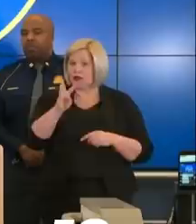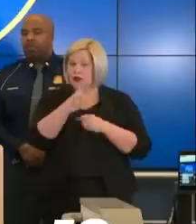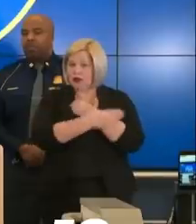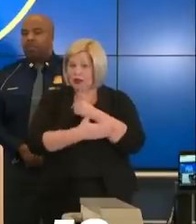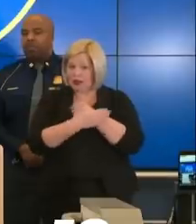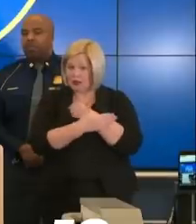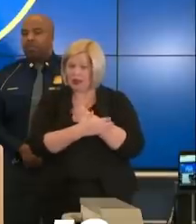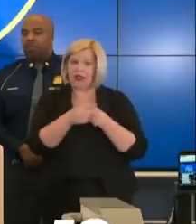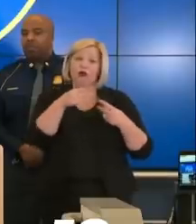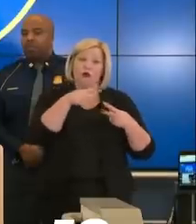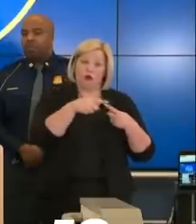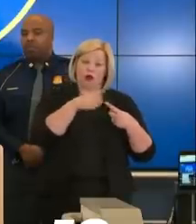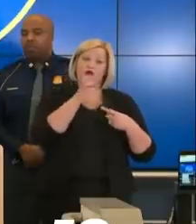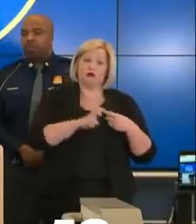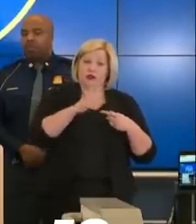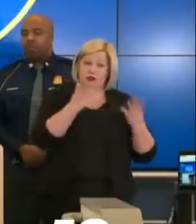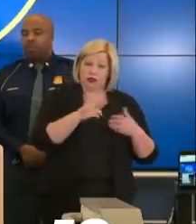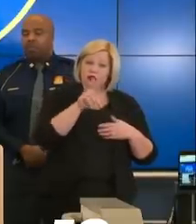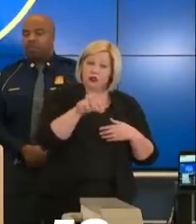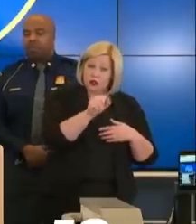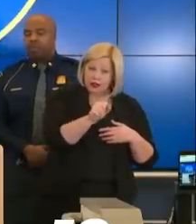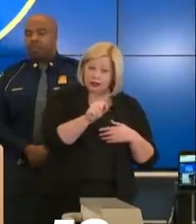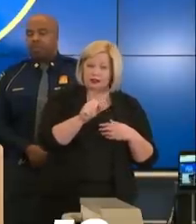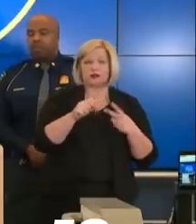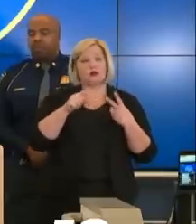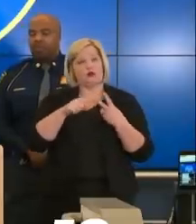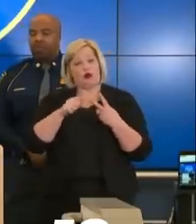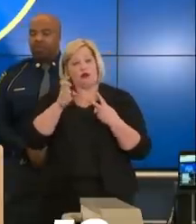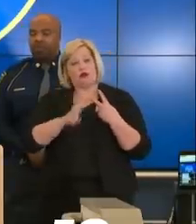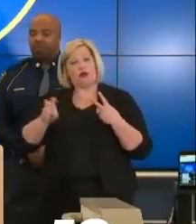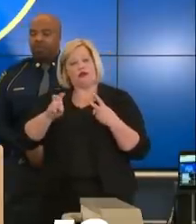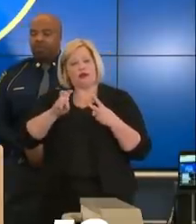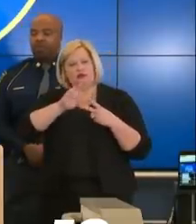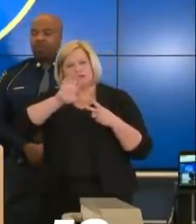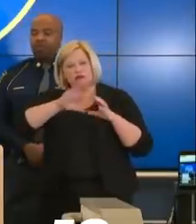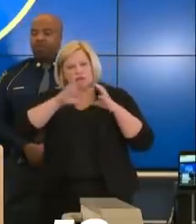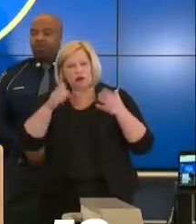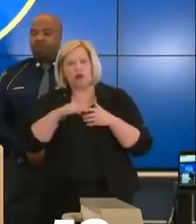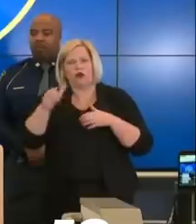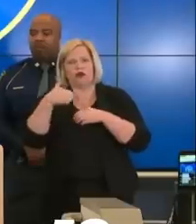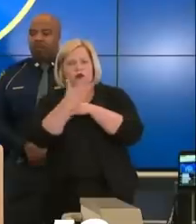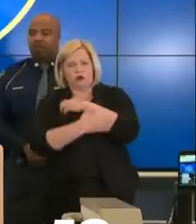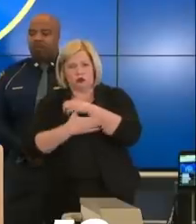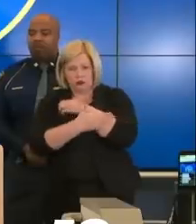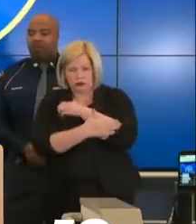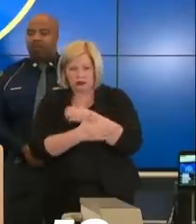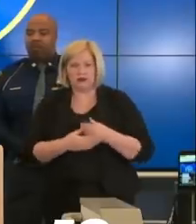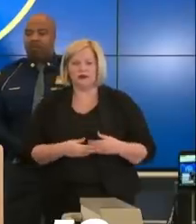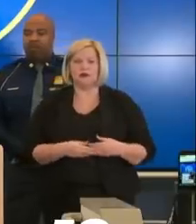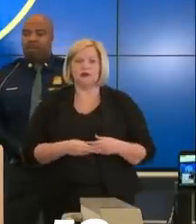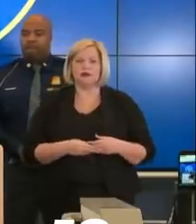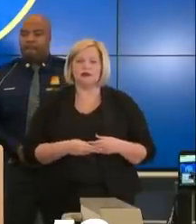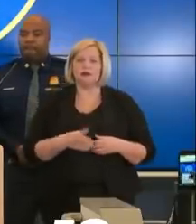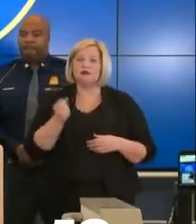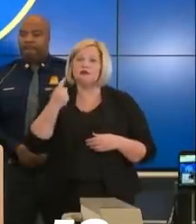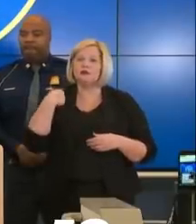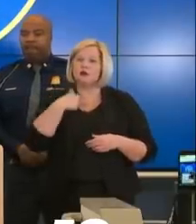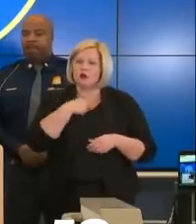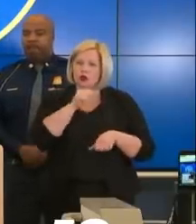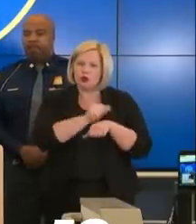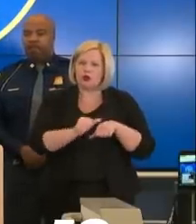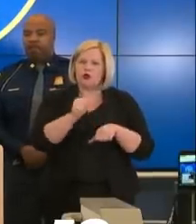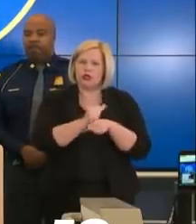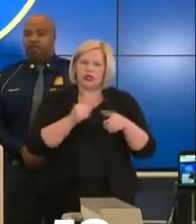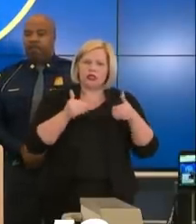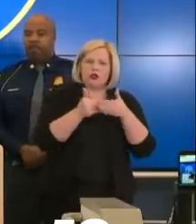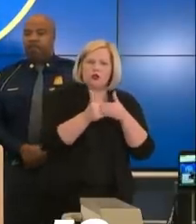1 with a history of domestic travel and 1 with a history of international travel. We are working very closely